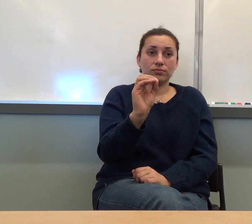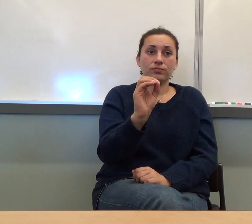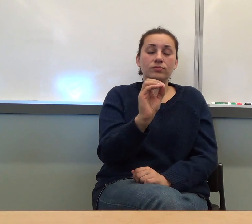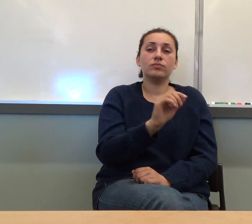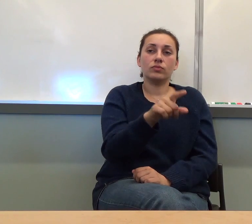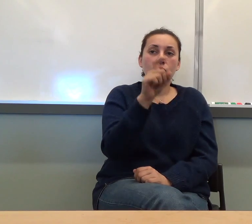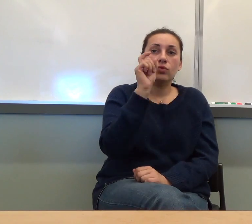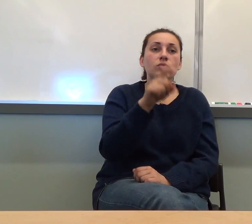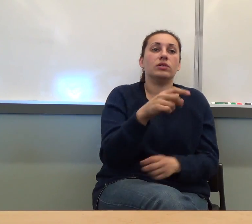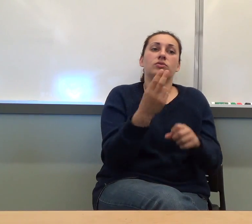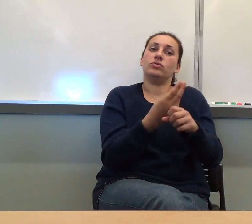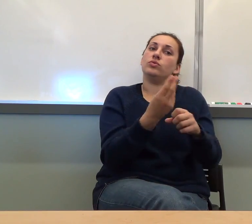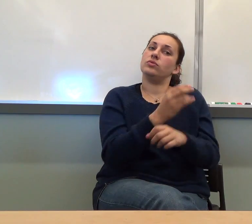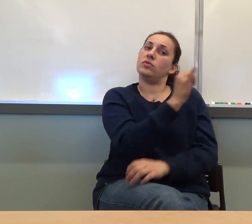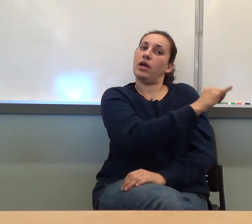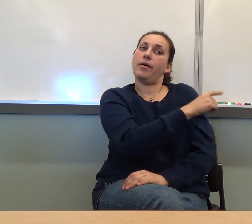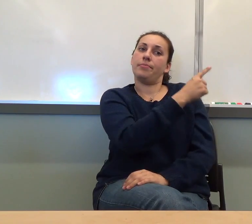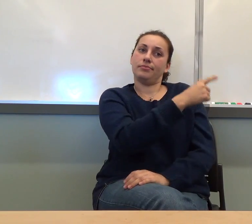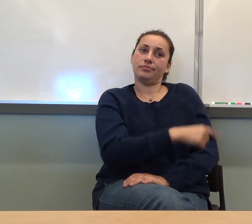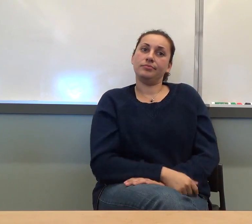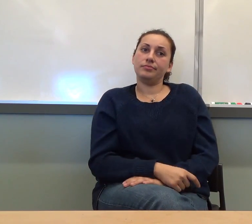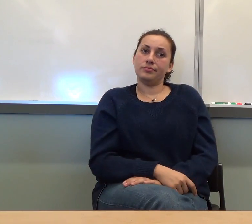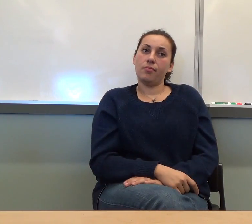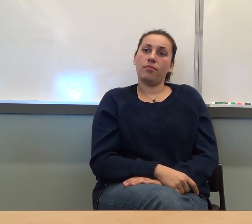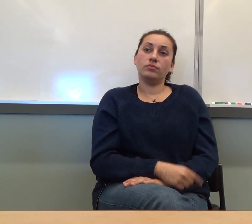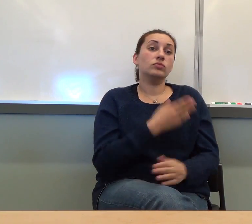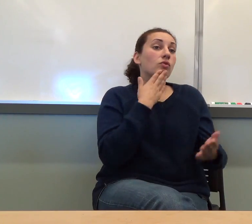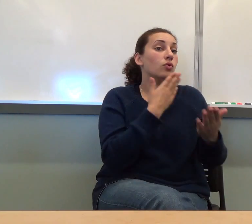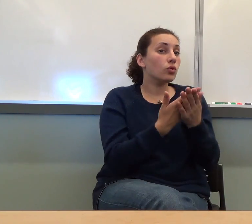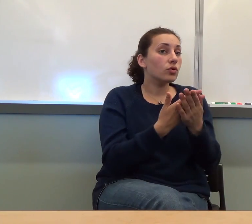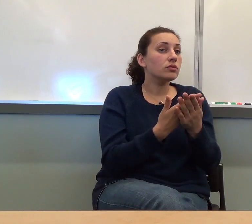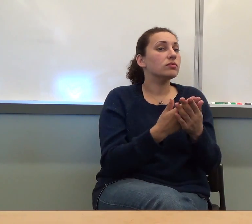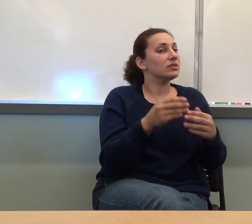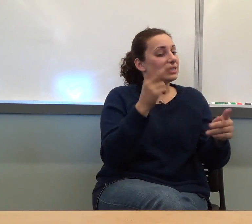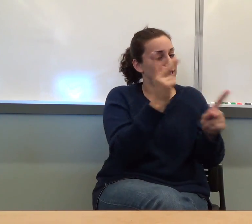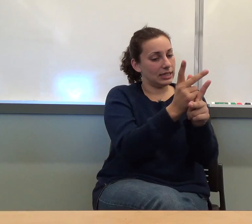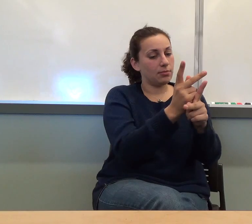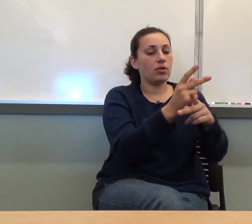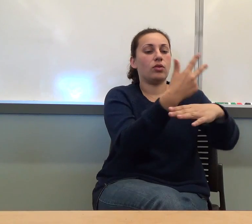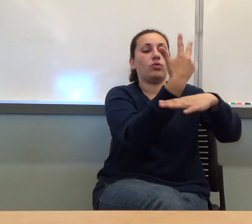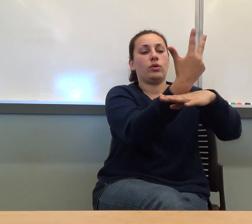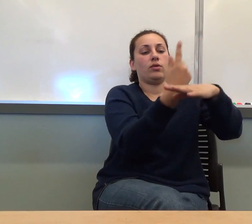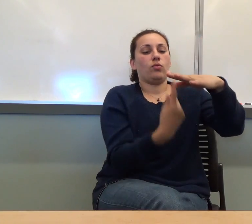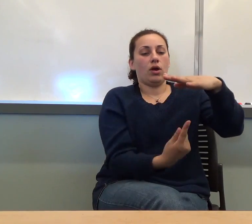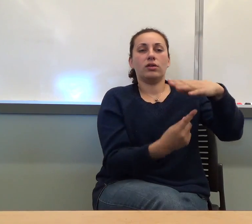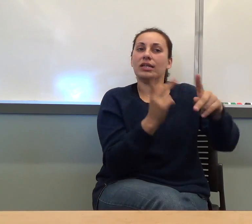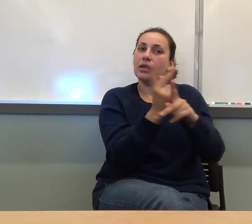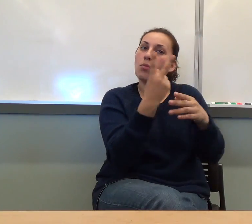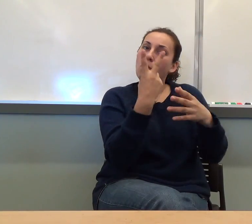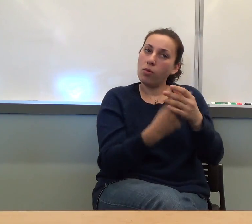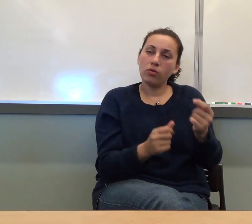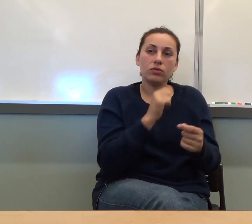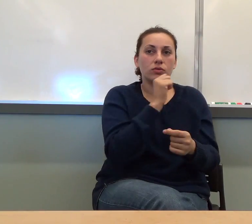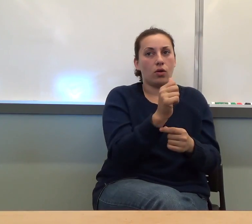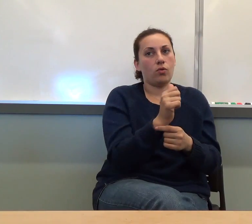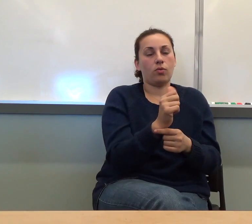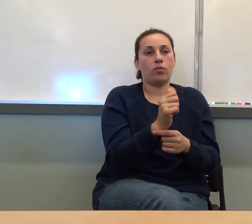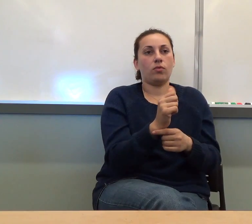bad form to do that. It's considered good form to keep the top and the bottom so that you can see the comparison between the 3 and the